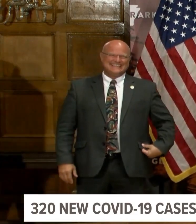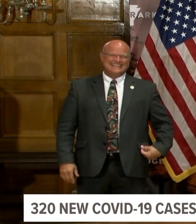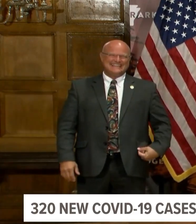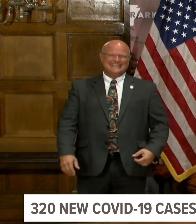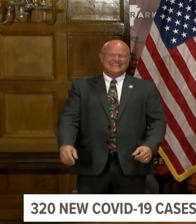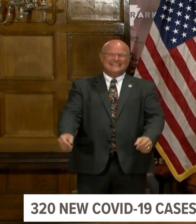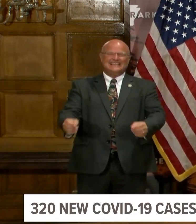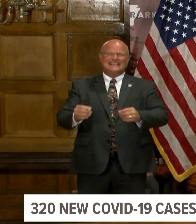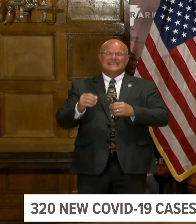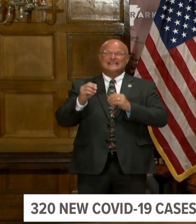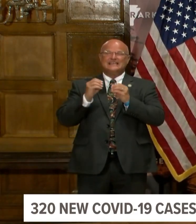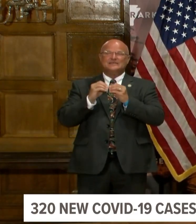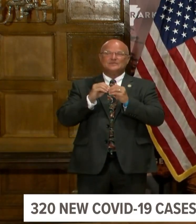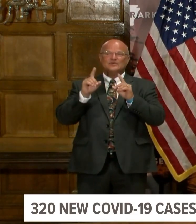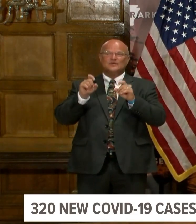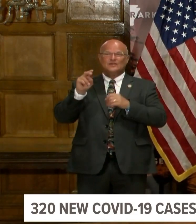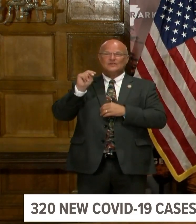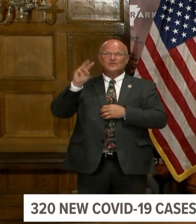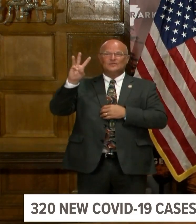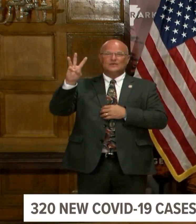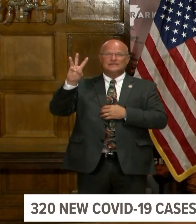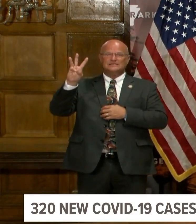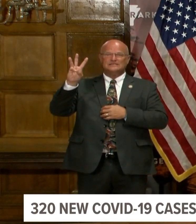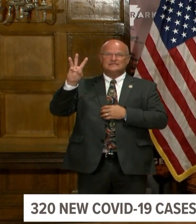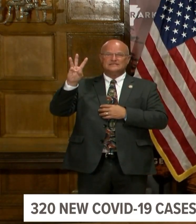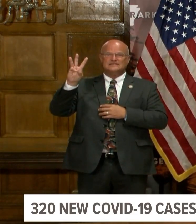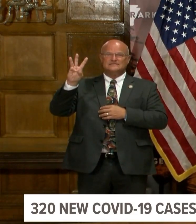Is there any other question from Northwest?